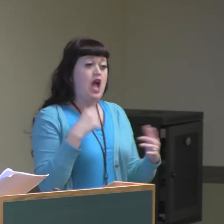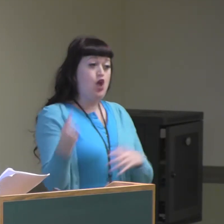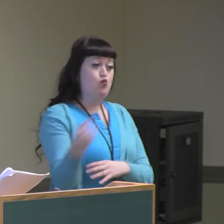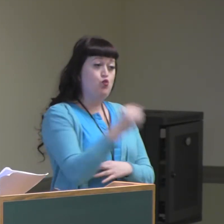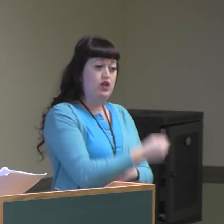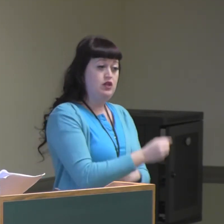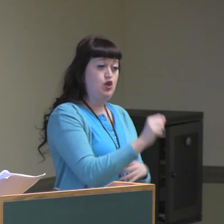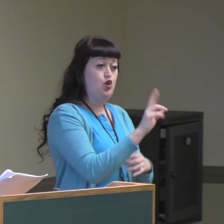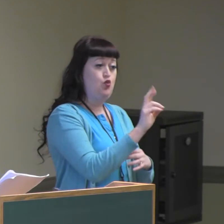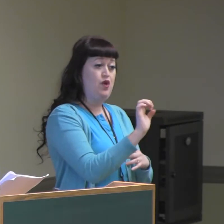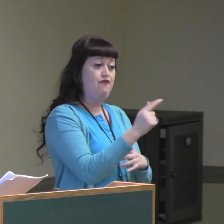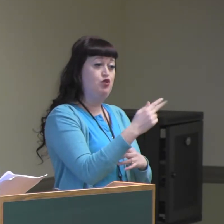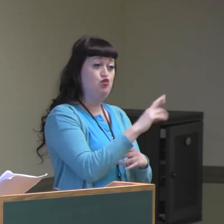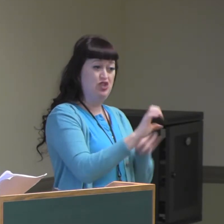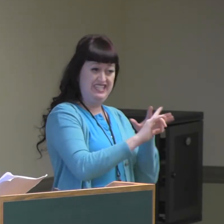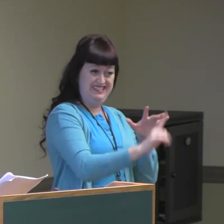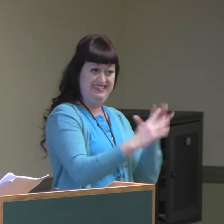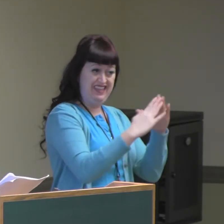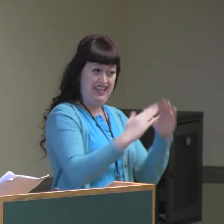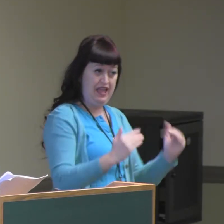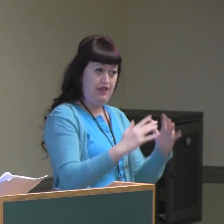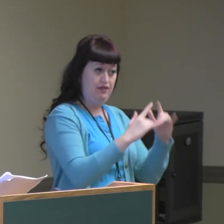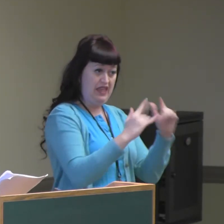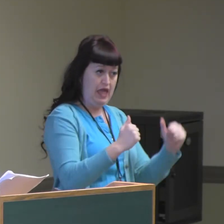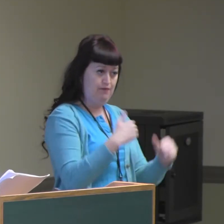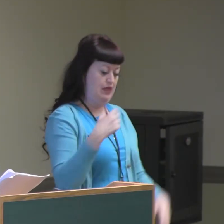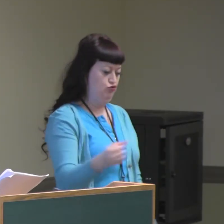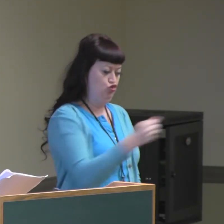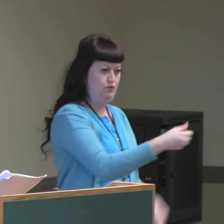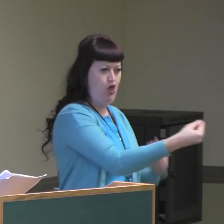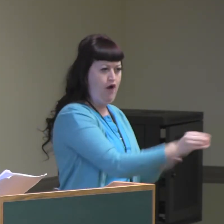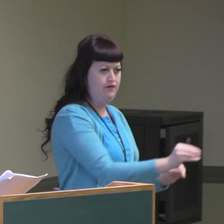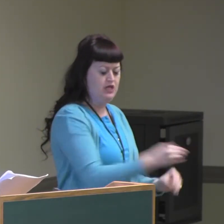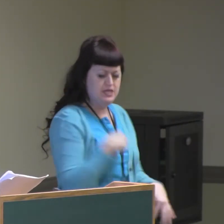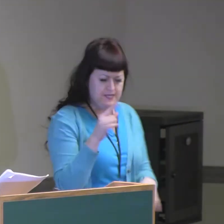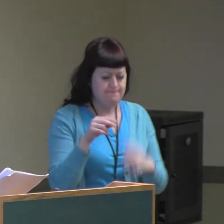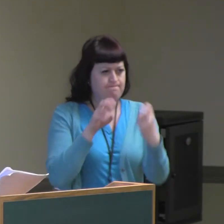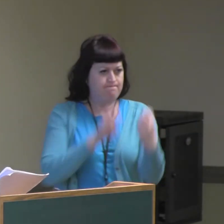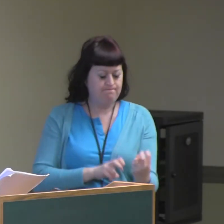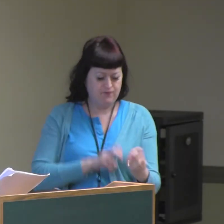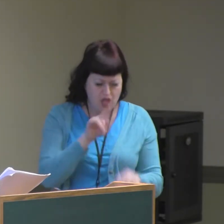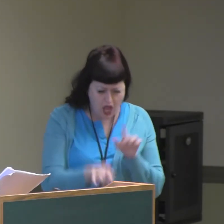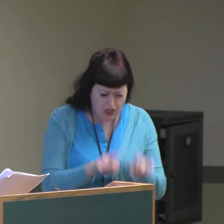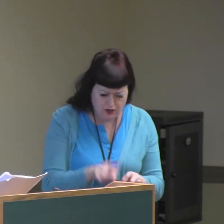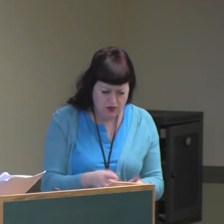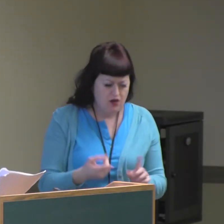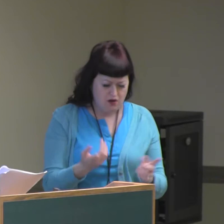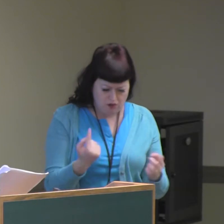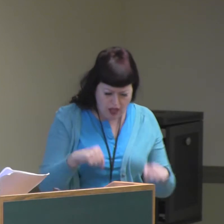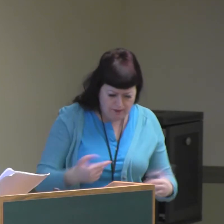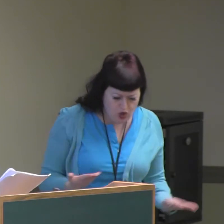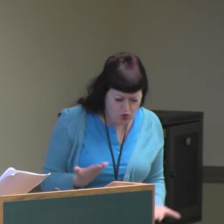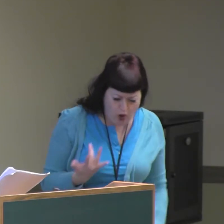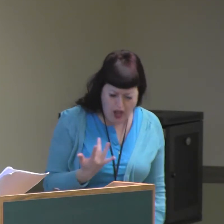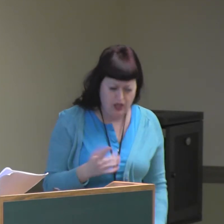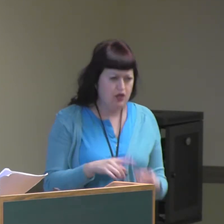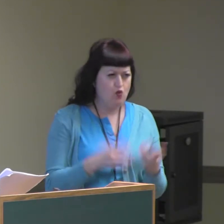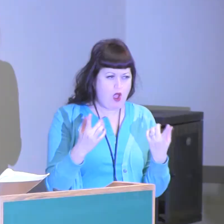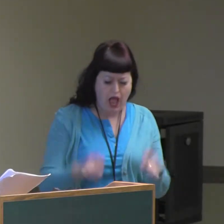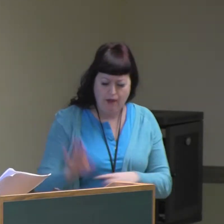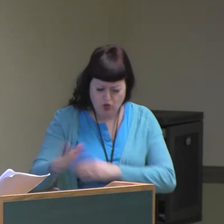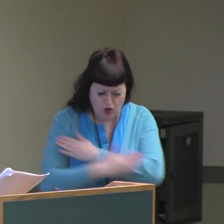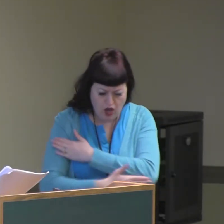camp, they took me to the main office. They asked me so many questions. Why did you come to Ethiopia? What happened in your